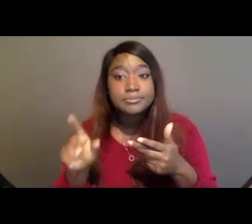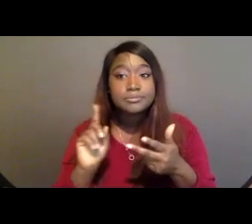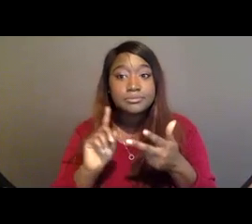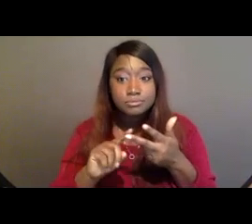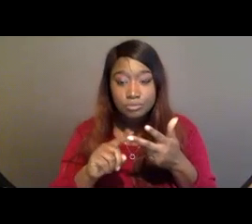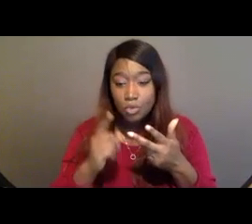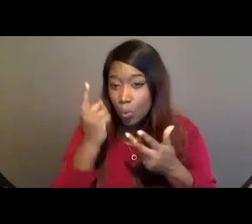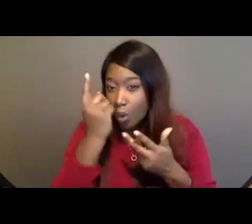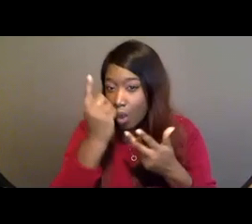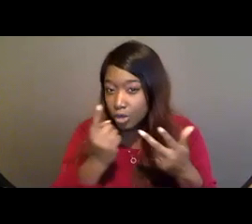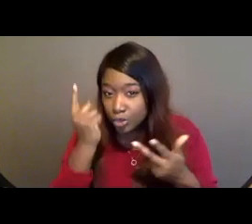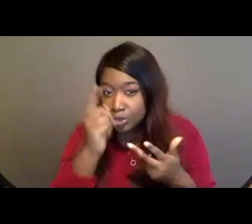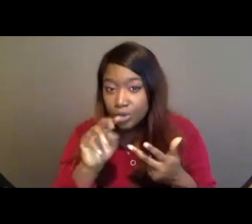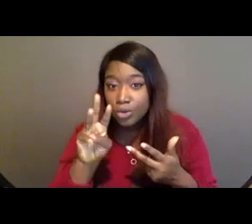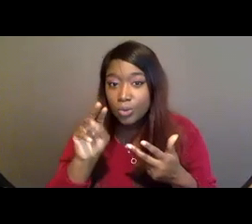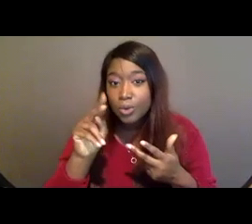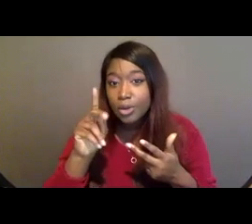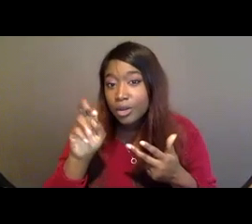wonder,